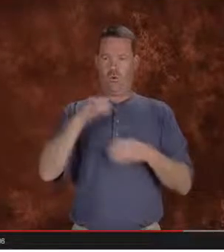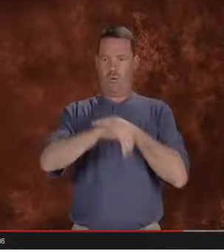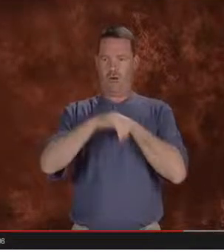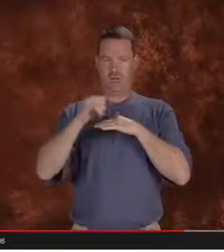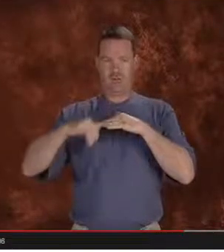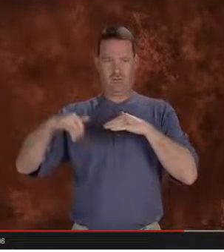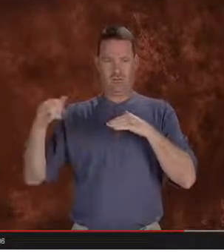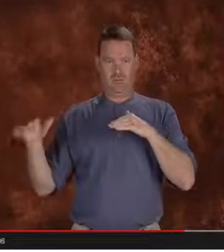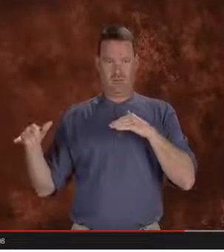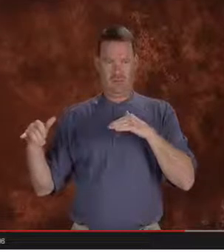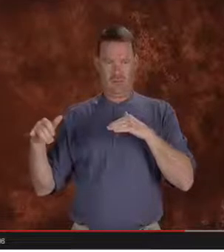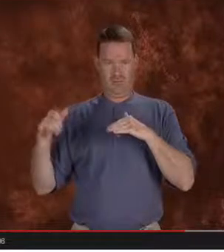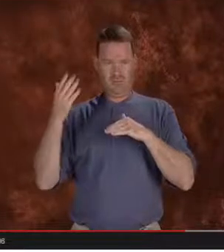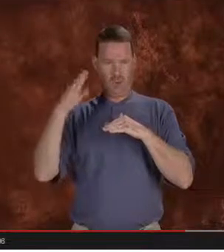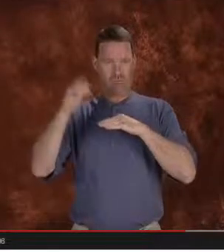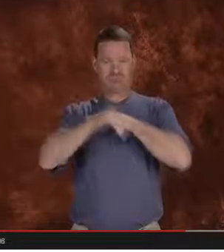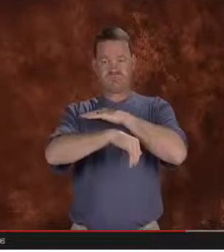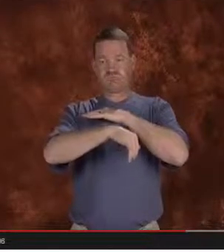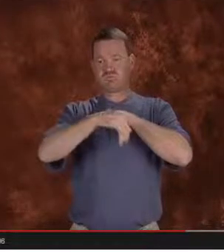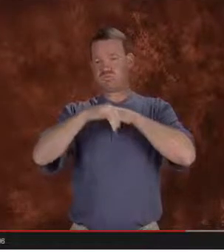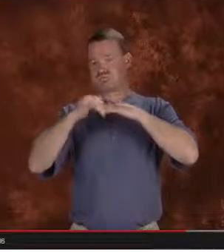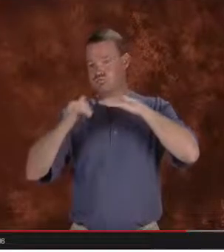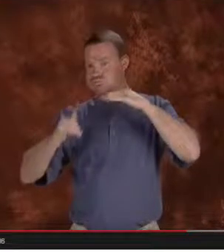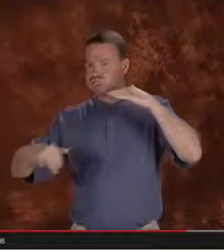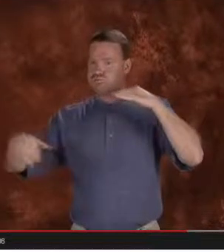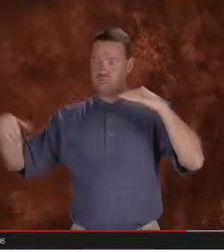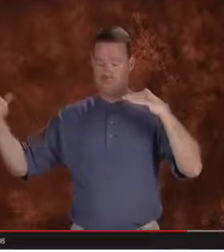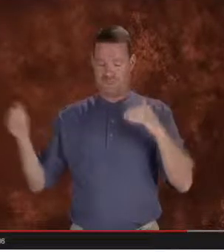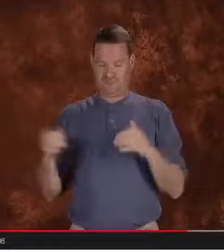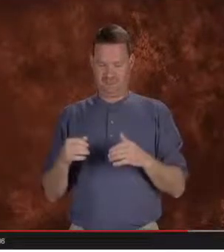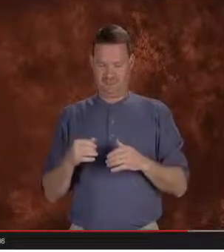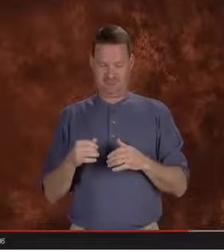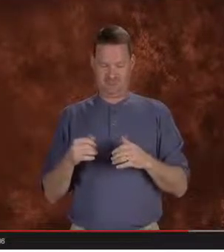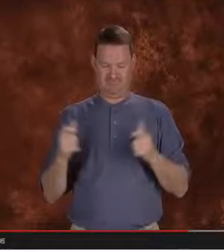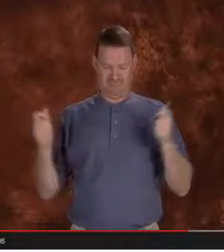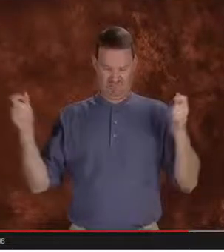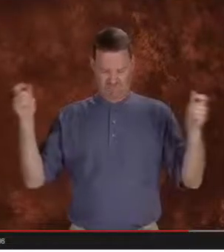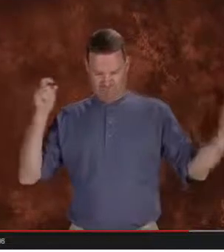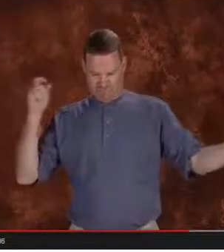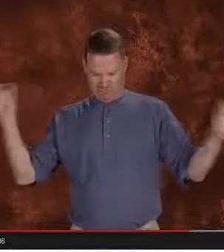One of the biggest animals in the ocean is the blue whale.